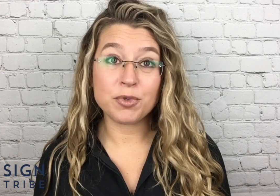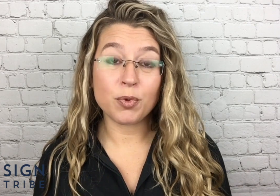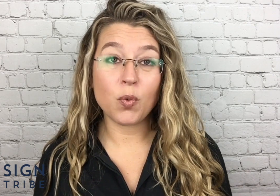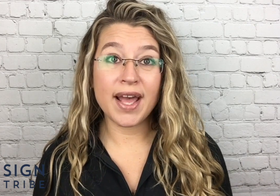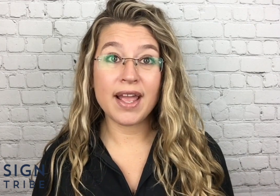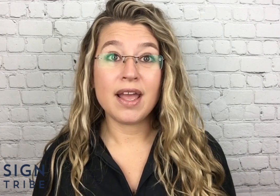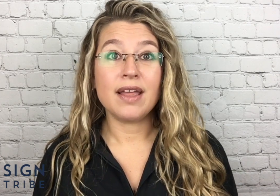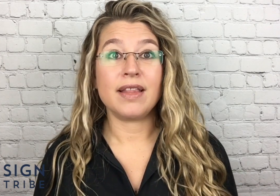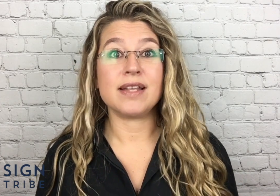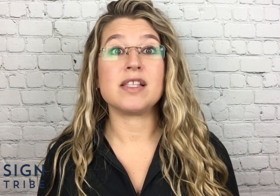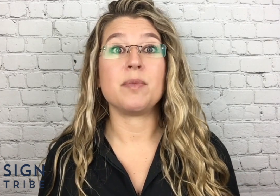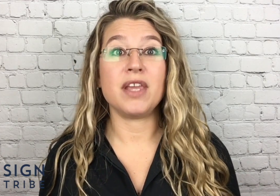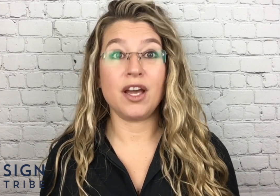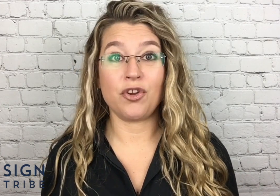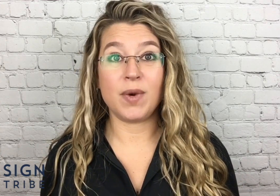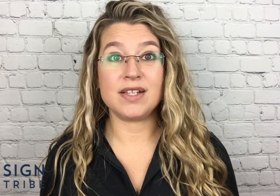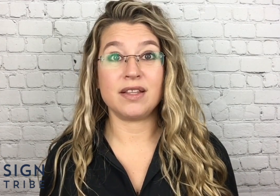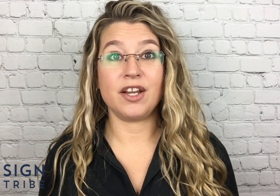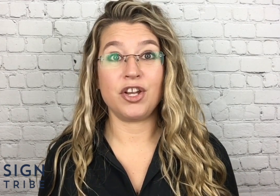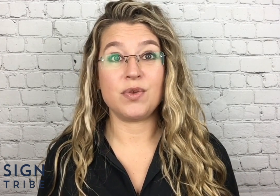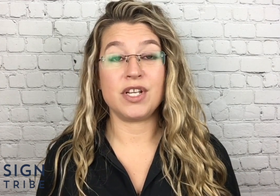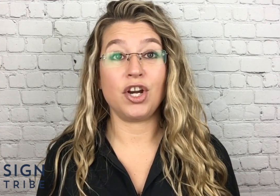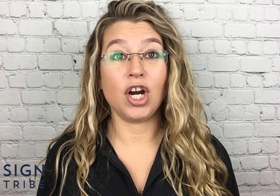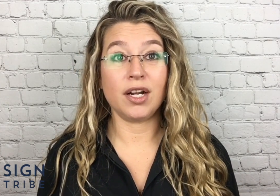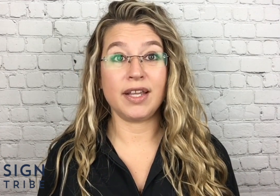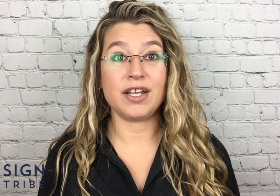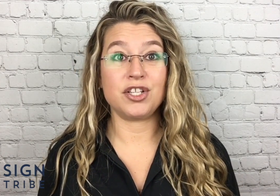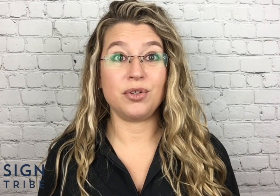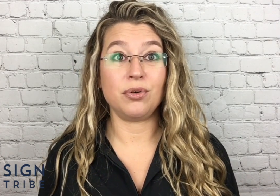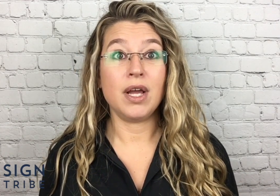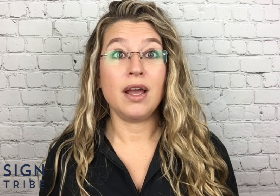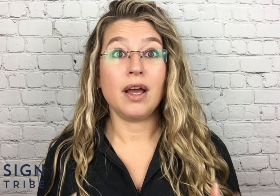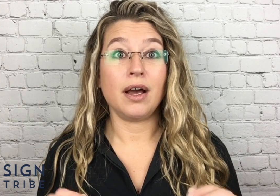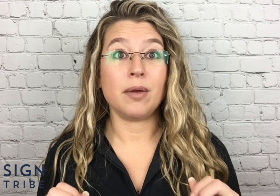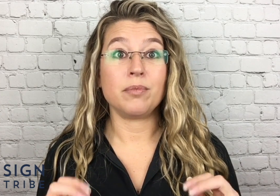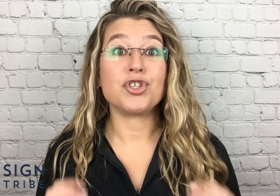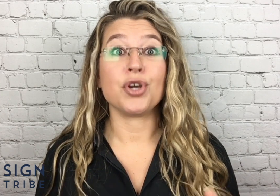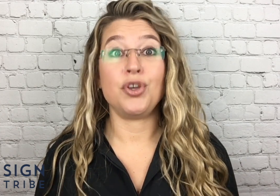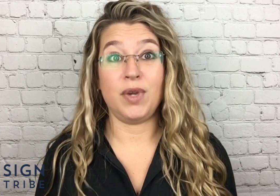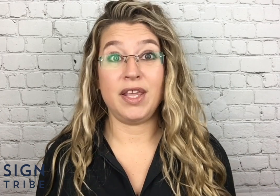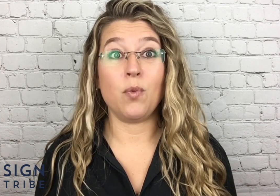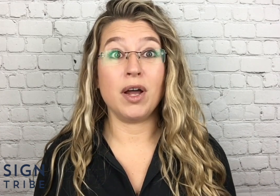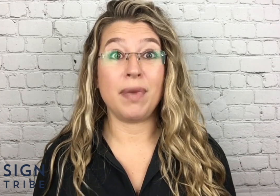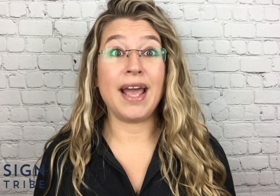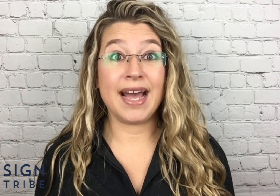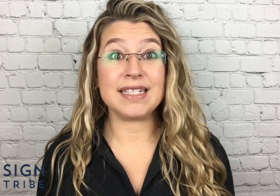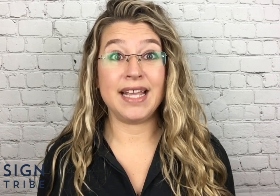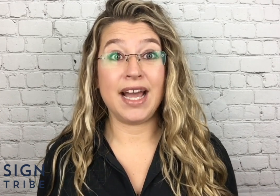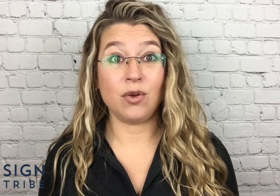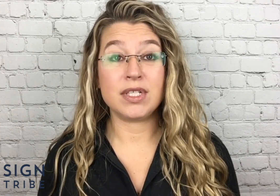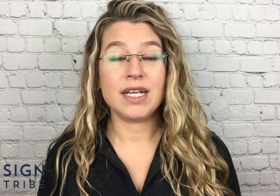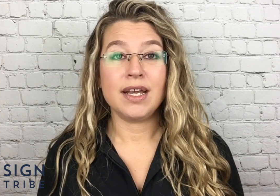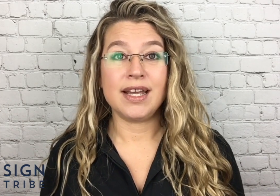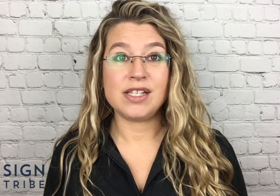acceptable way than some of the other ways that they are using currently to show you what they want by acting out. And